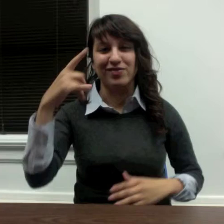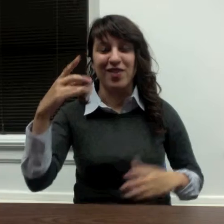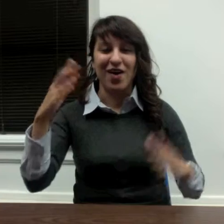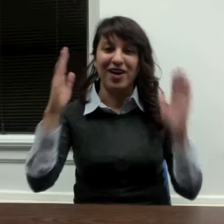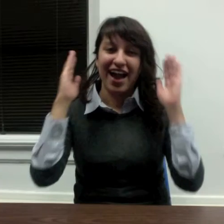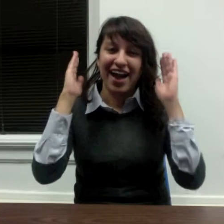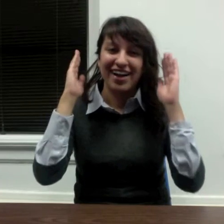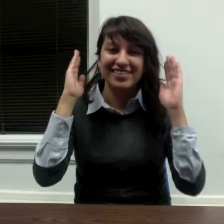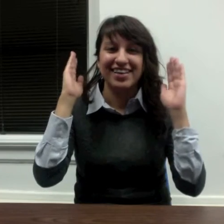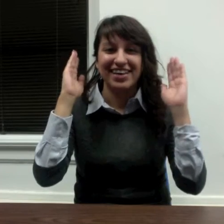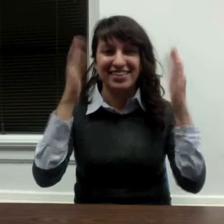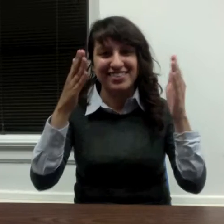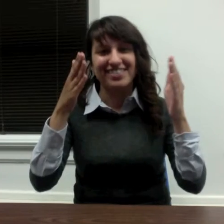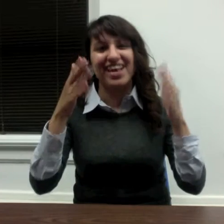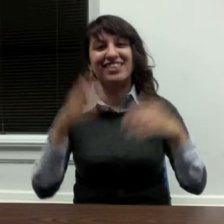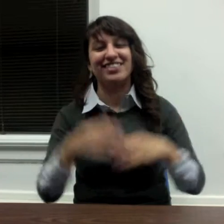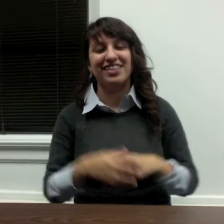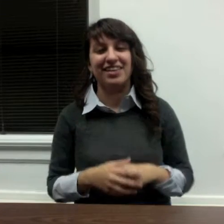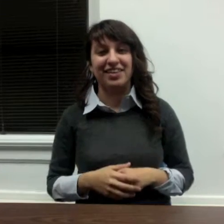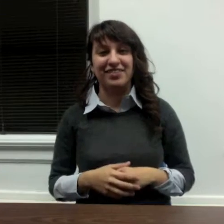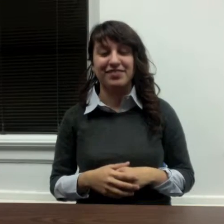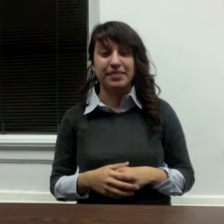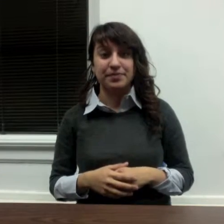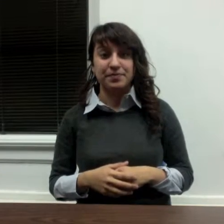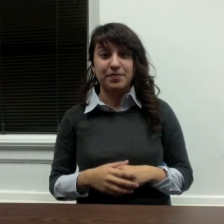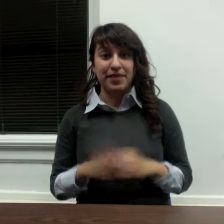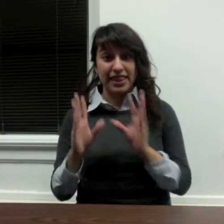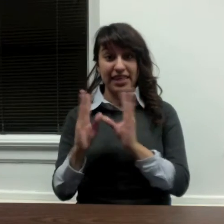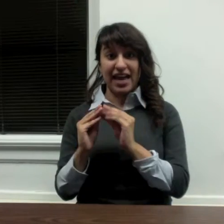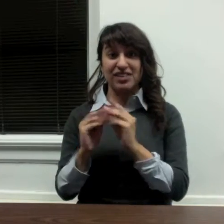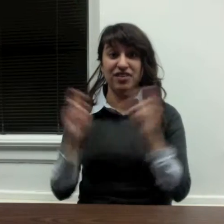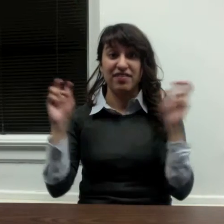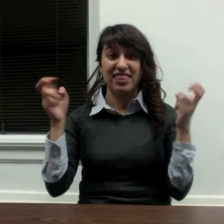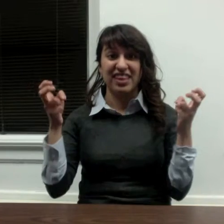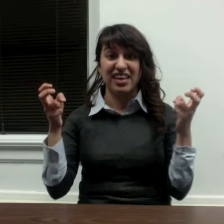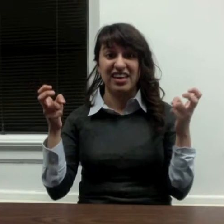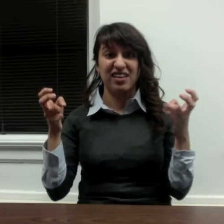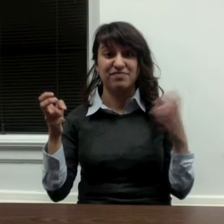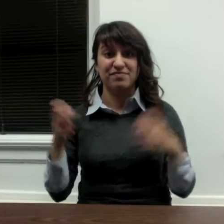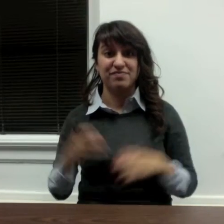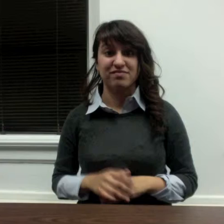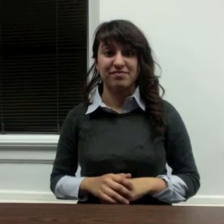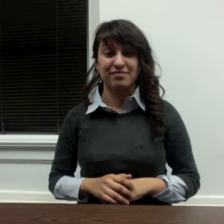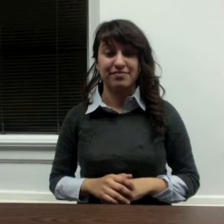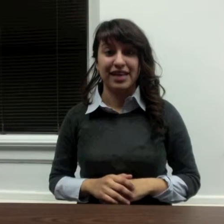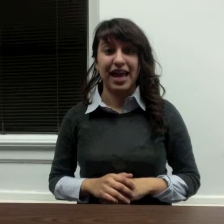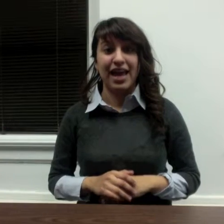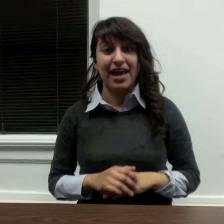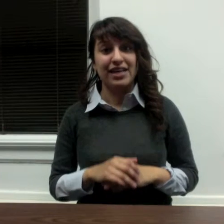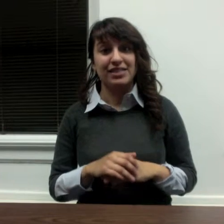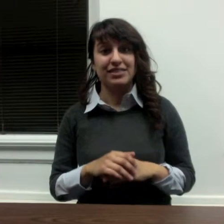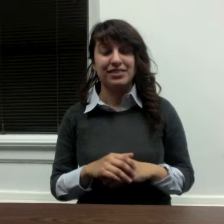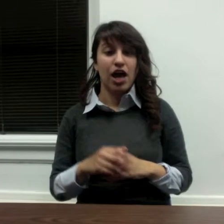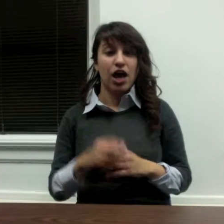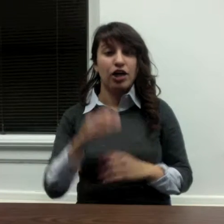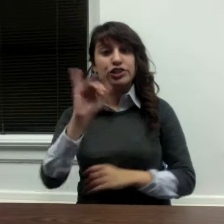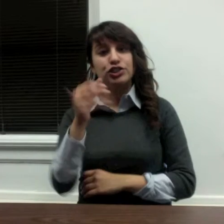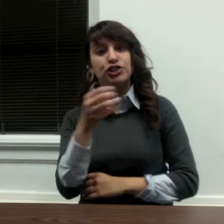me. The conference theme is the journey to find the